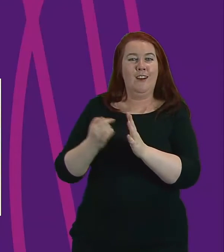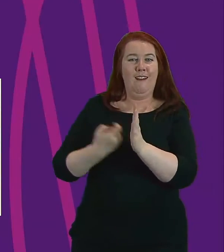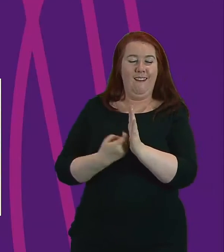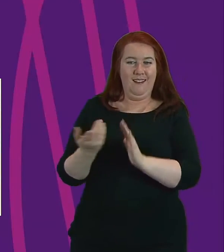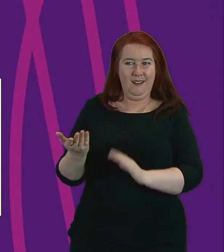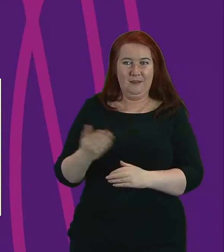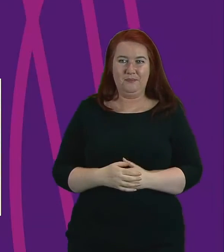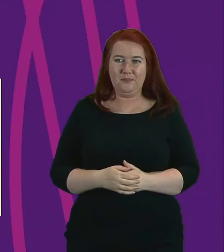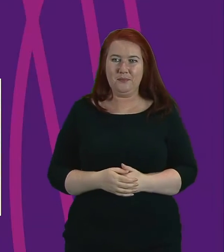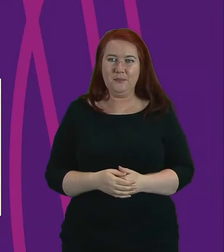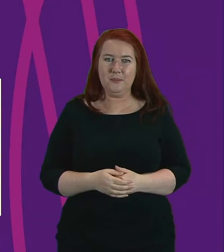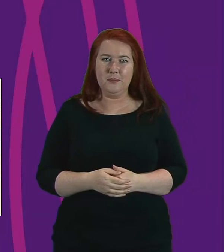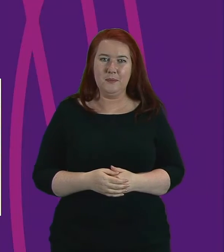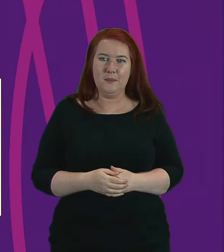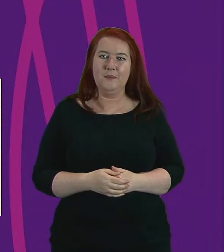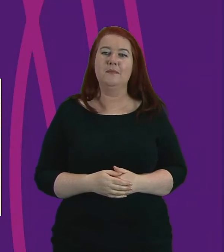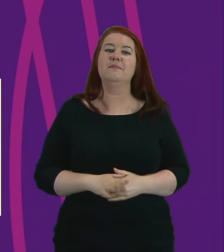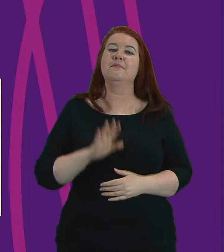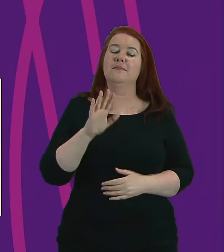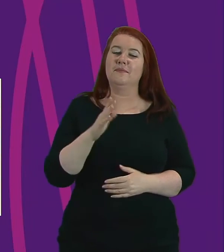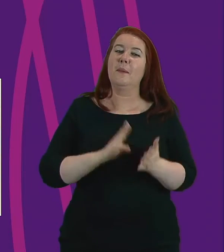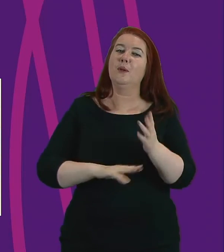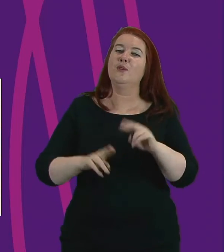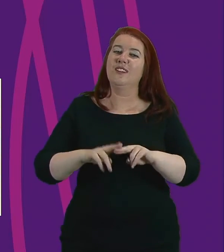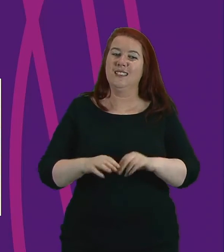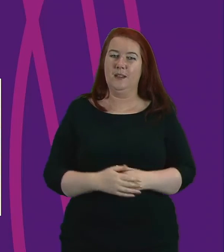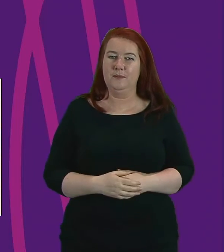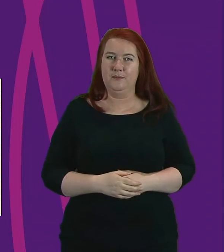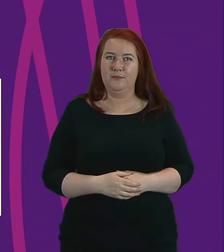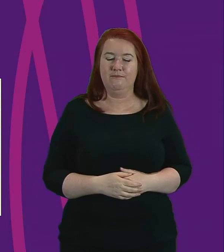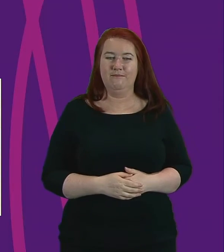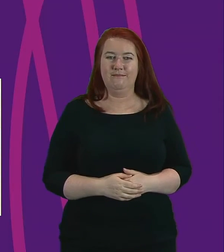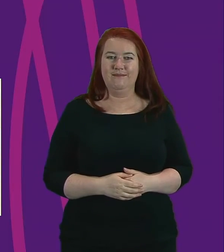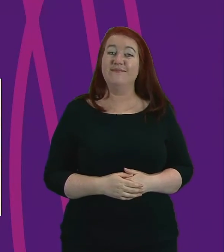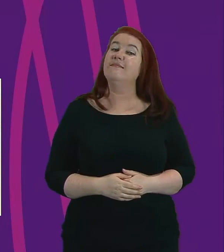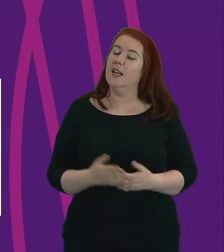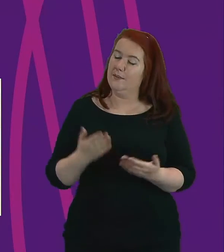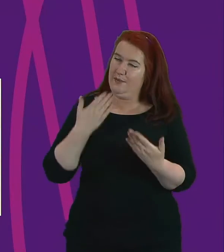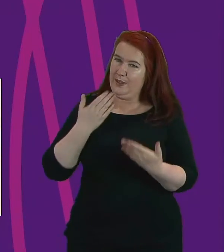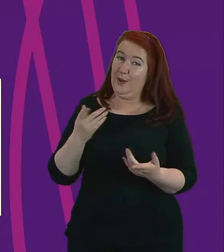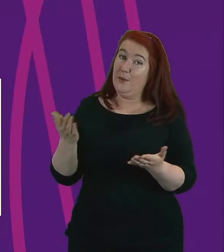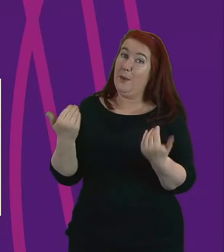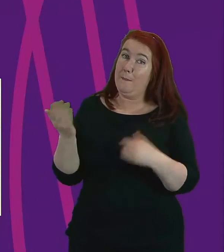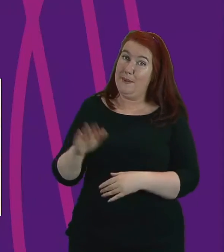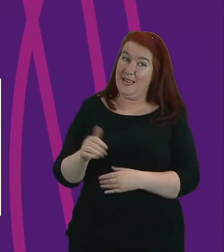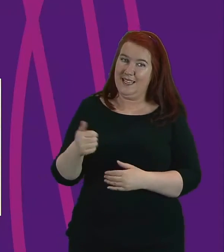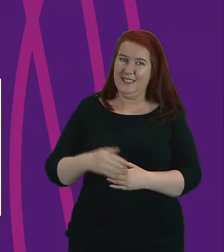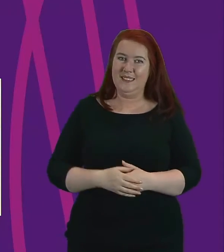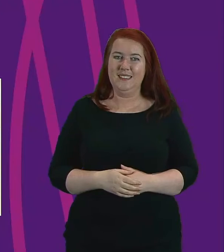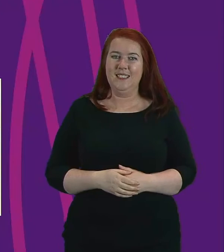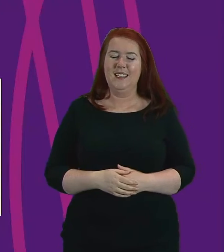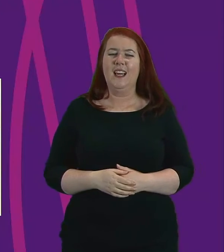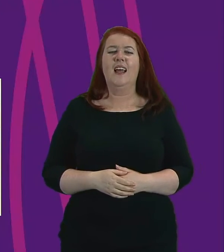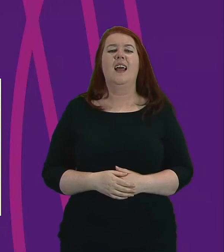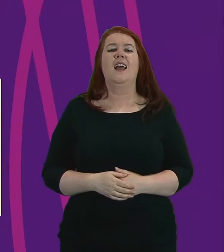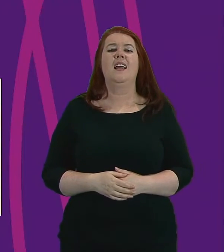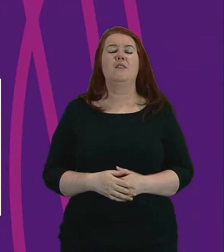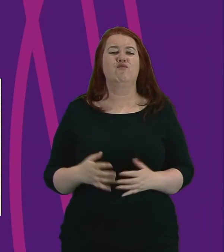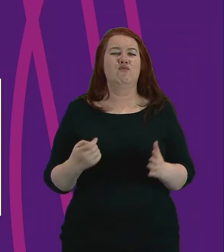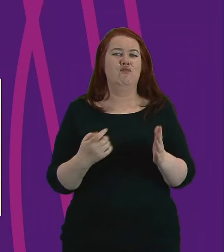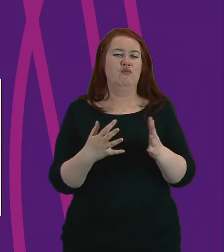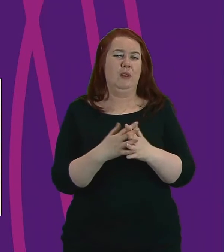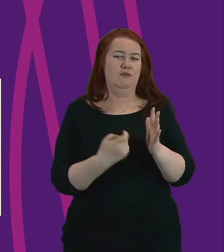Sorry, I'm just getting back in the saddle. Murdo Fraser, please. Thank you, Deputy Presiding Officer. Welcome back as well. Mr Rennie mentioned Spain. Does he realise that the